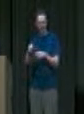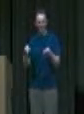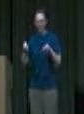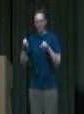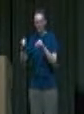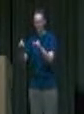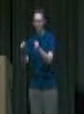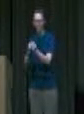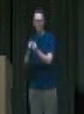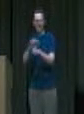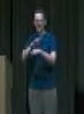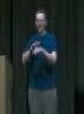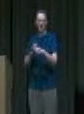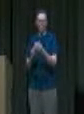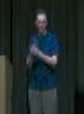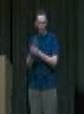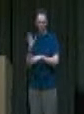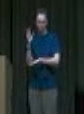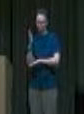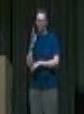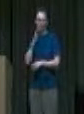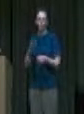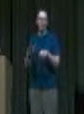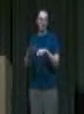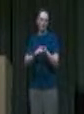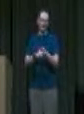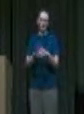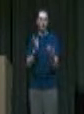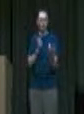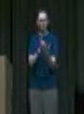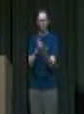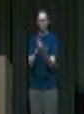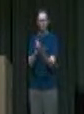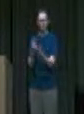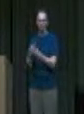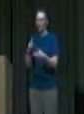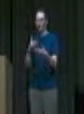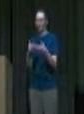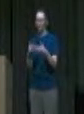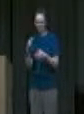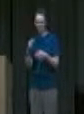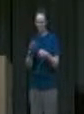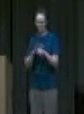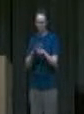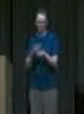that it looks similar to the nearby habitat as well.